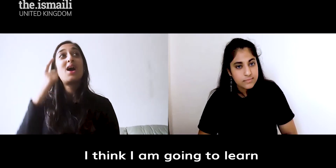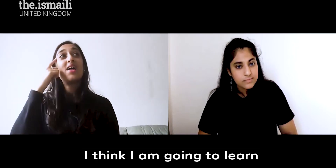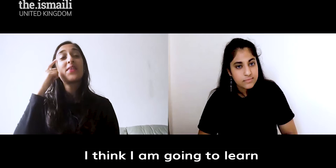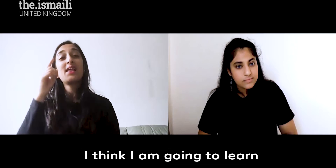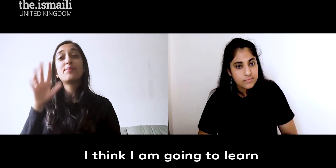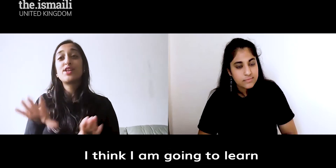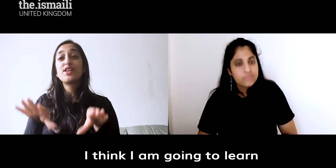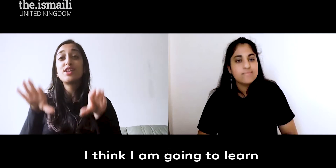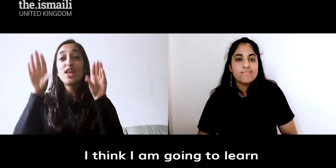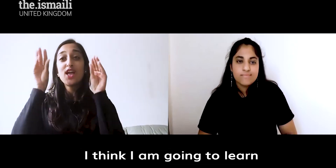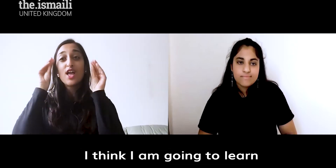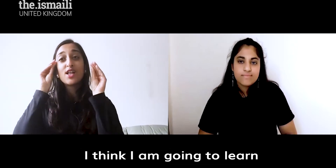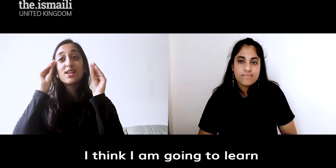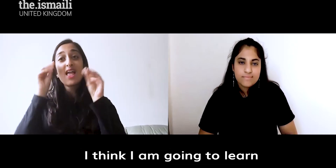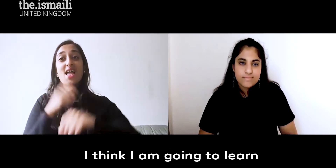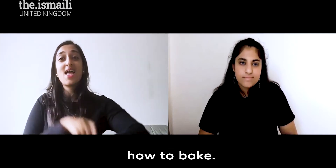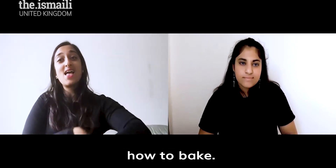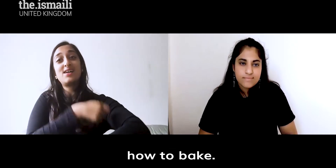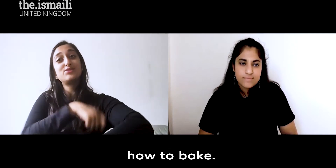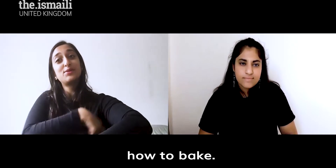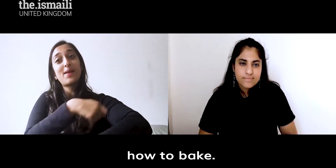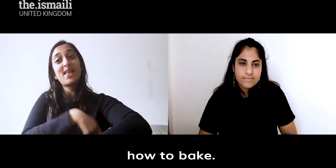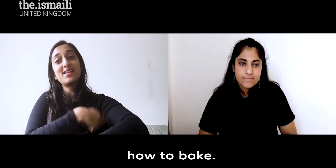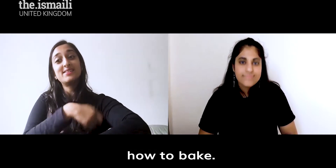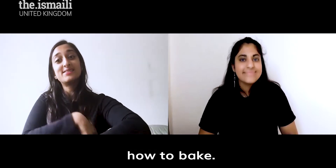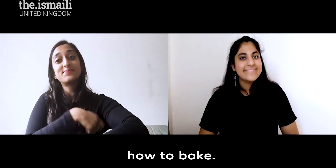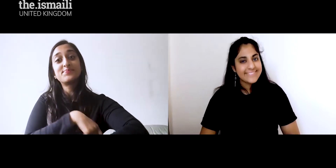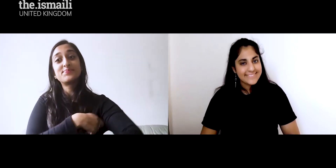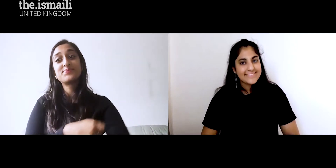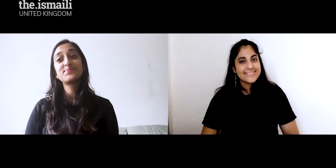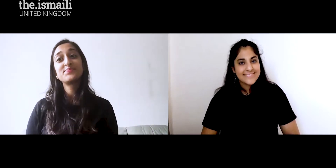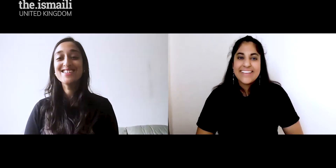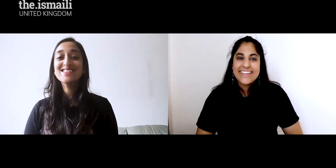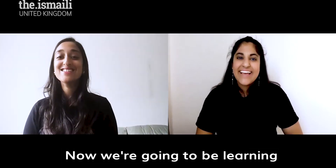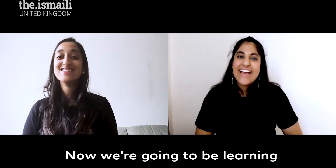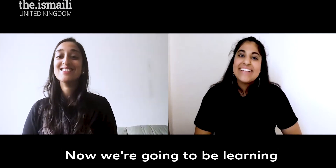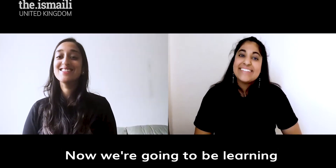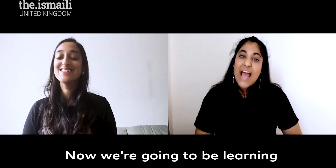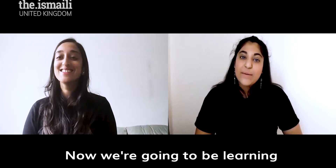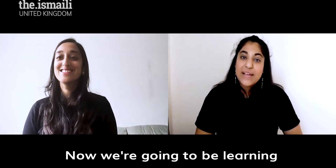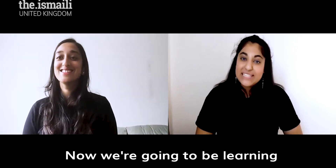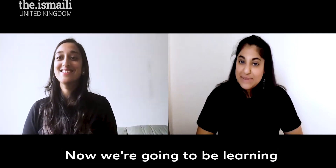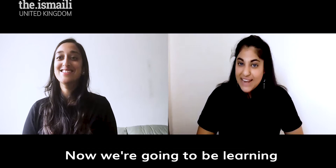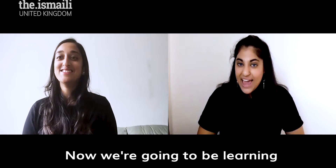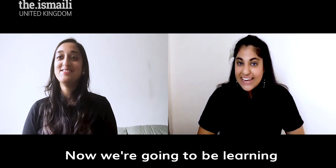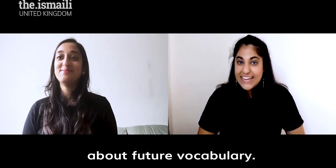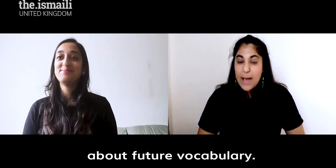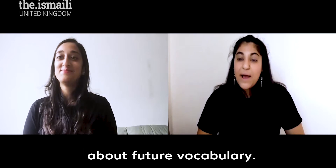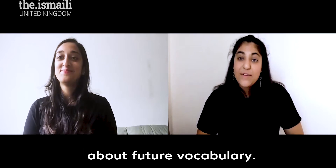today I'm going to learn how to bake. Now we're going to be learning about